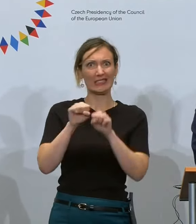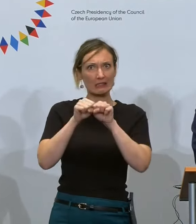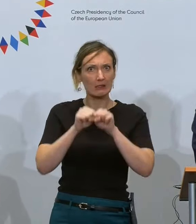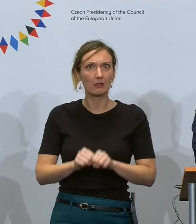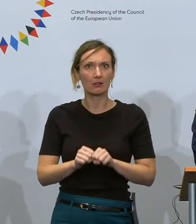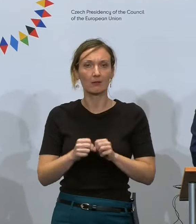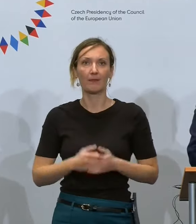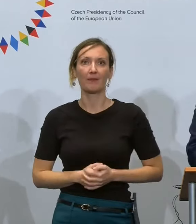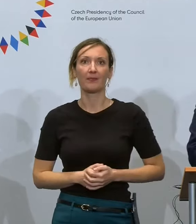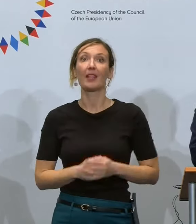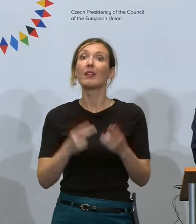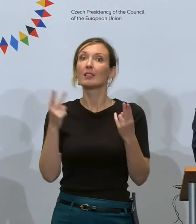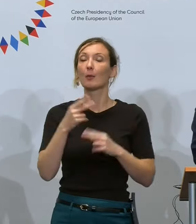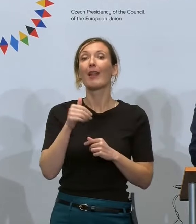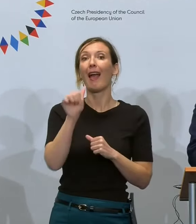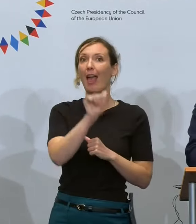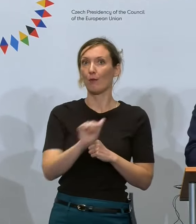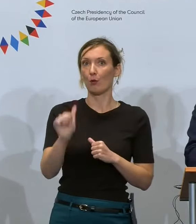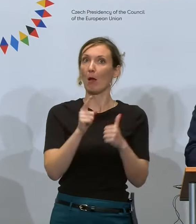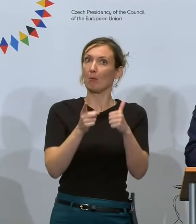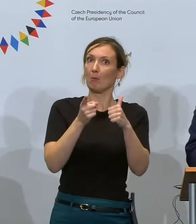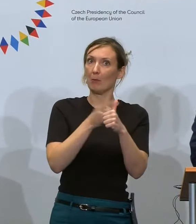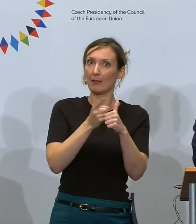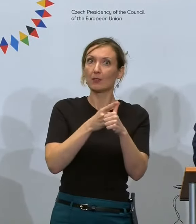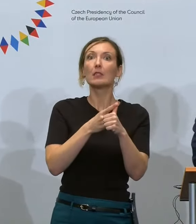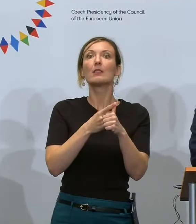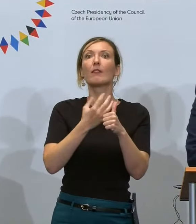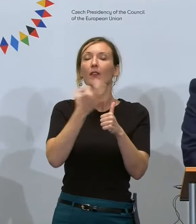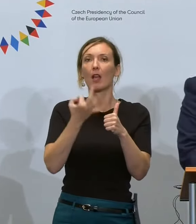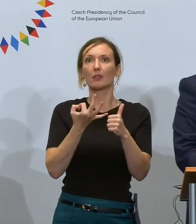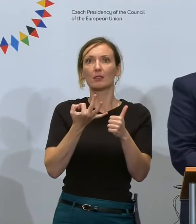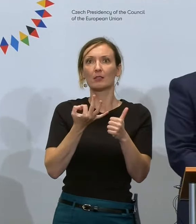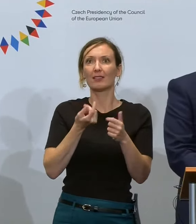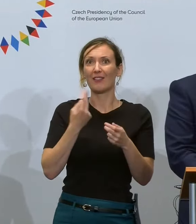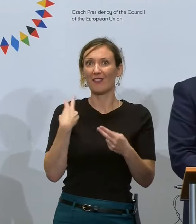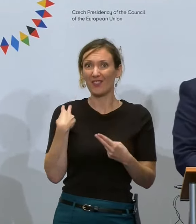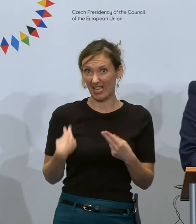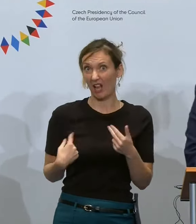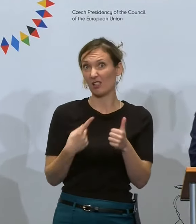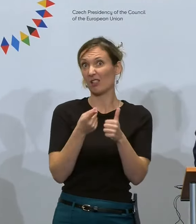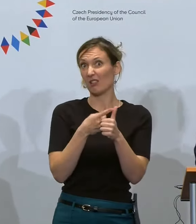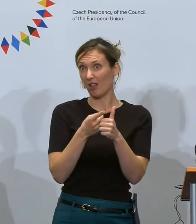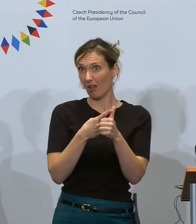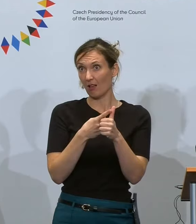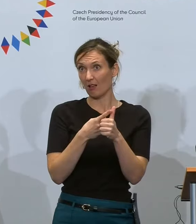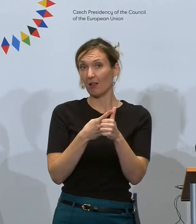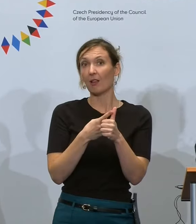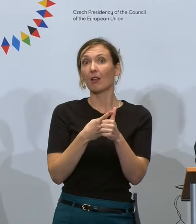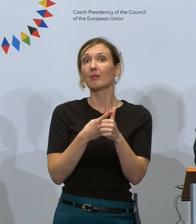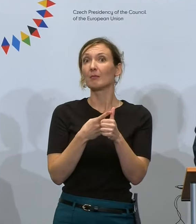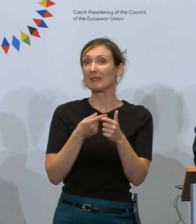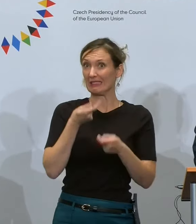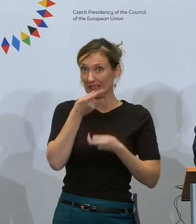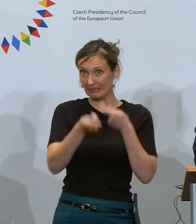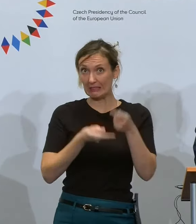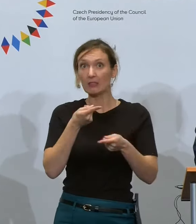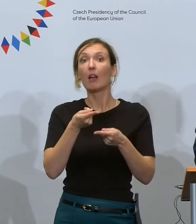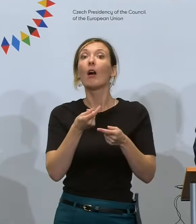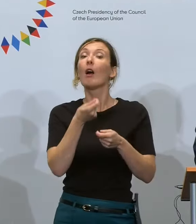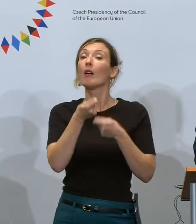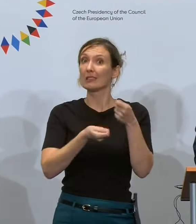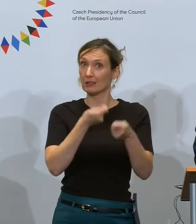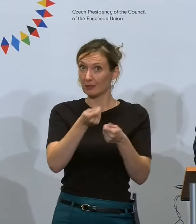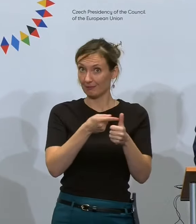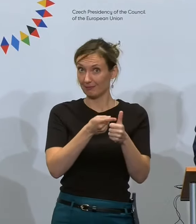Europe is the first trade investment, trade and development, the first partner on trade, investment and development, on peace